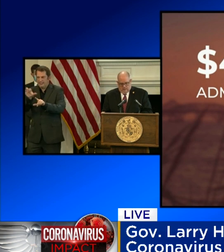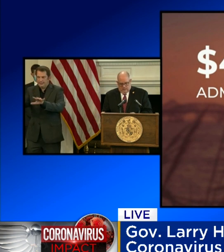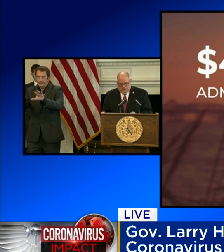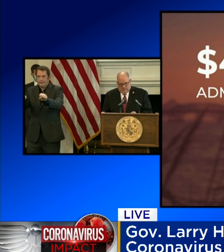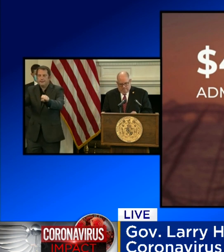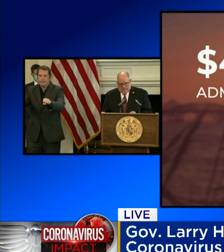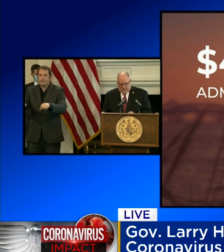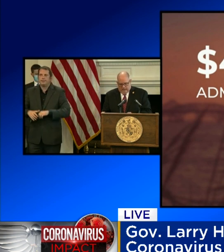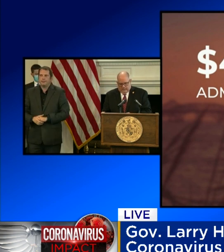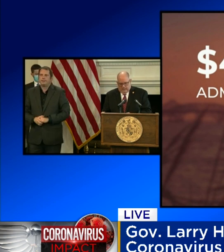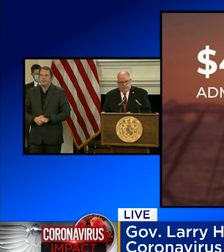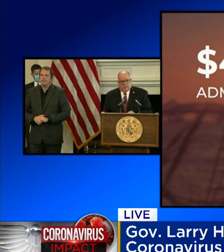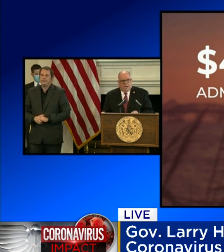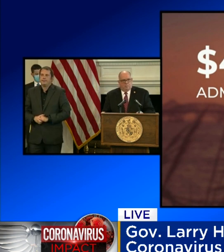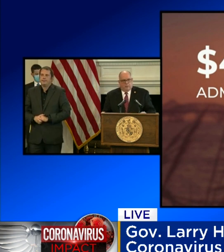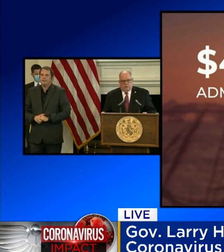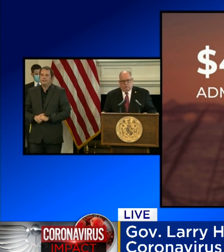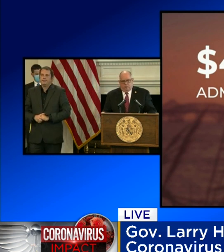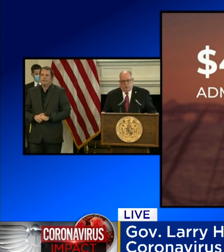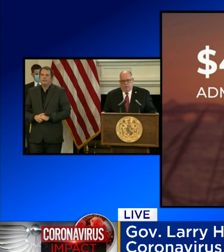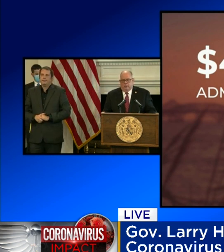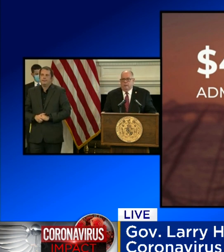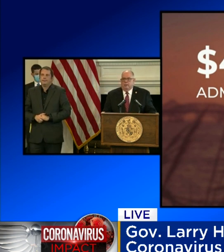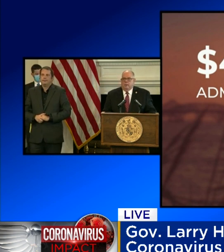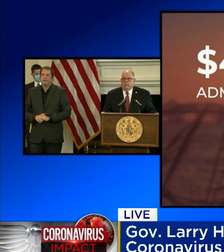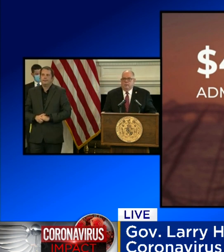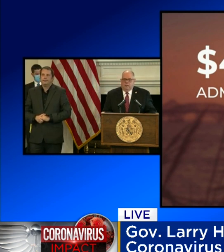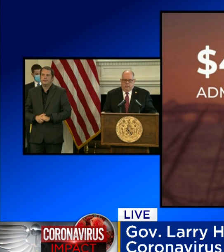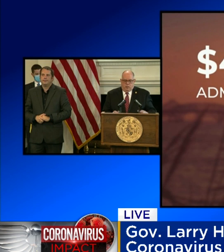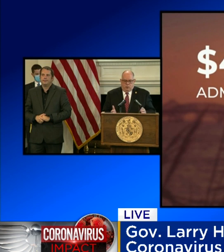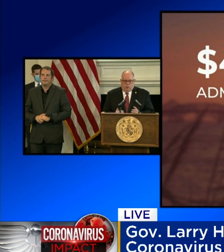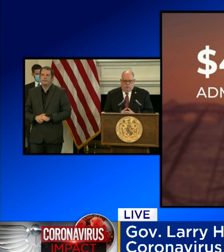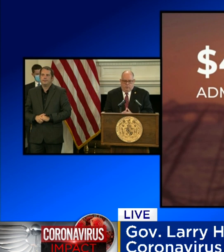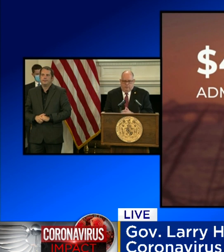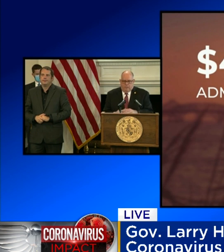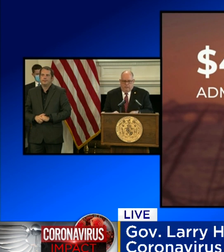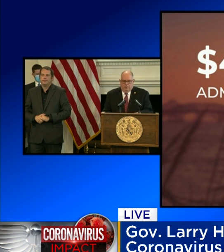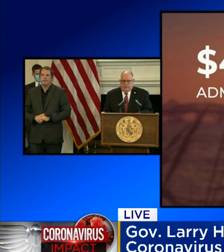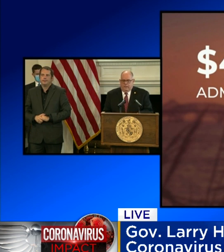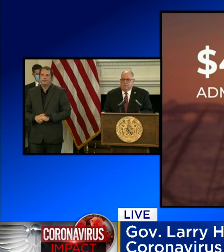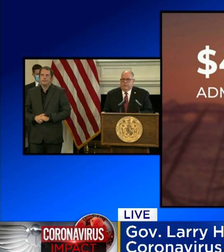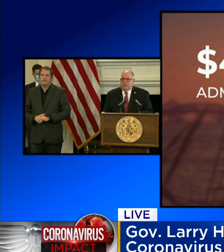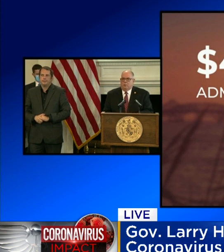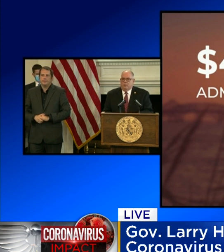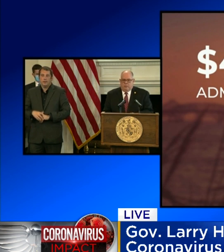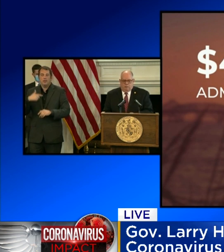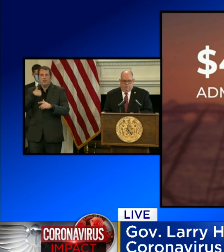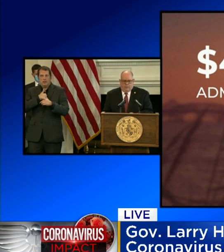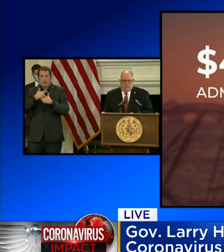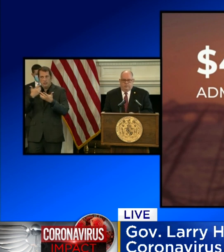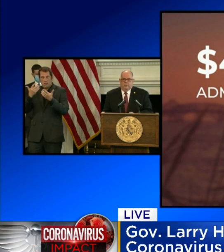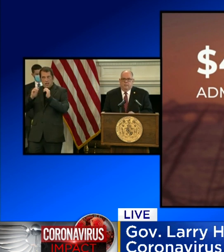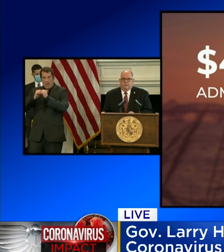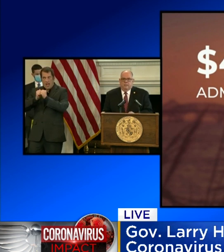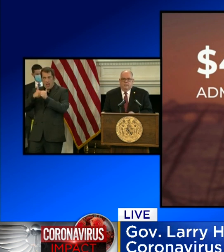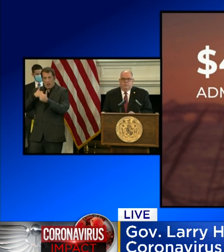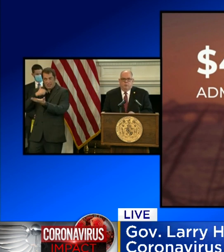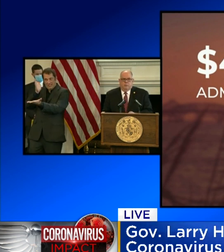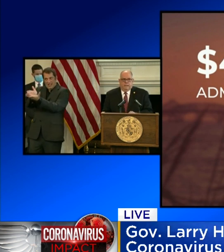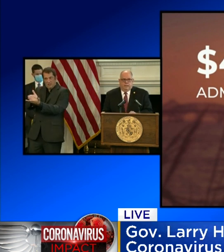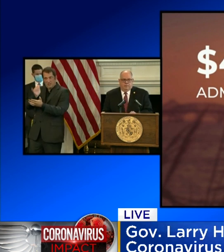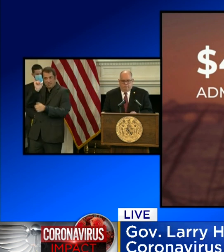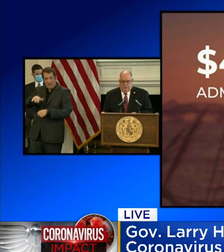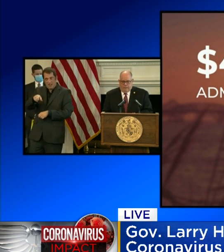Detecting and stopping this fraud ensures that money remains available in these funds for the tens of